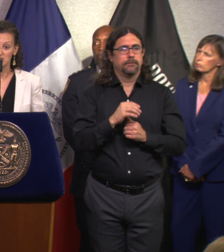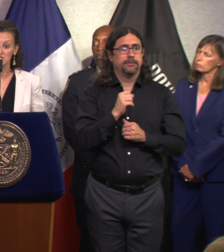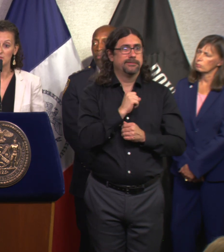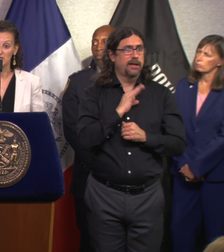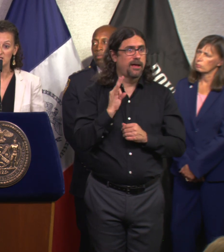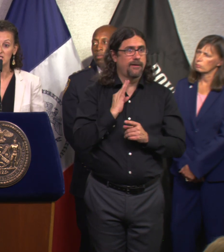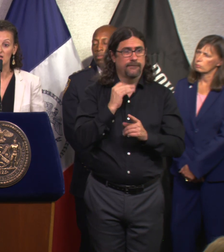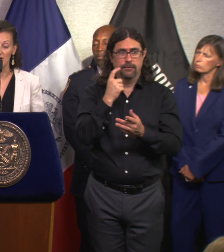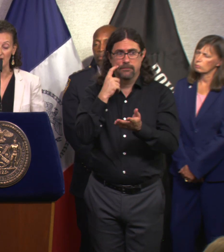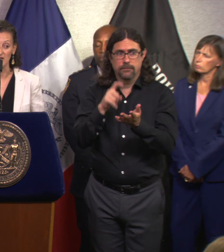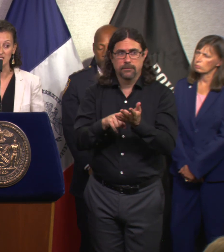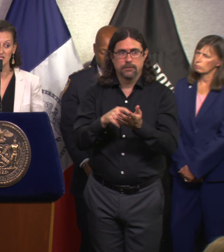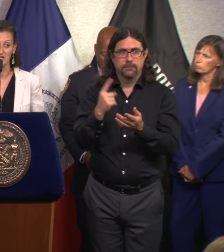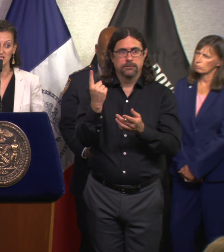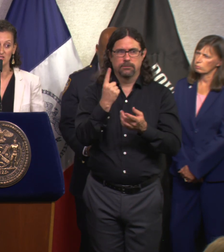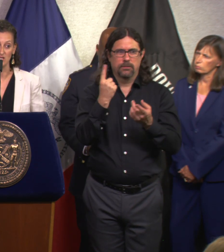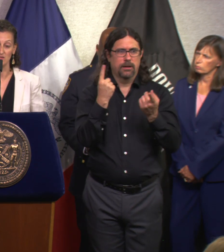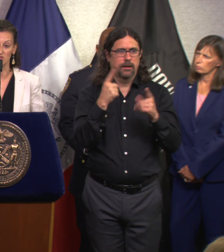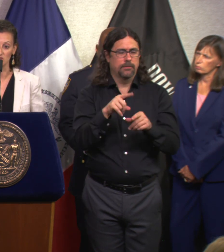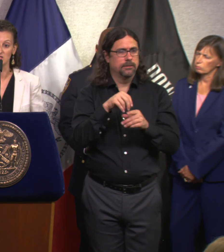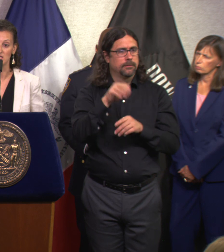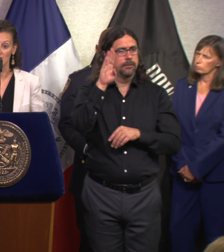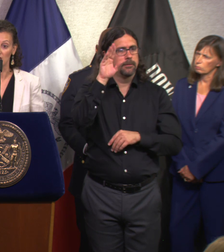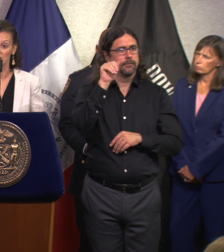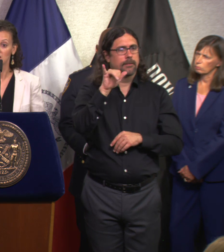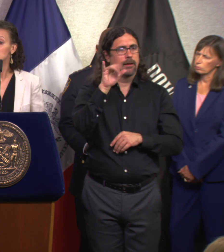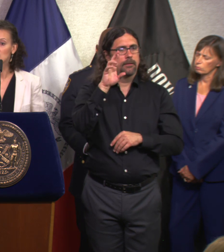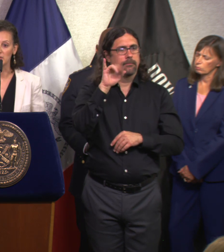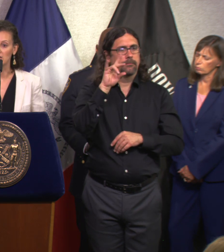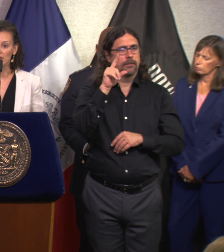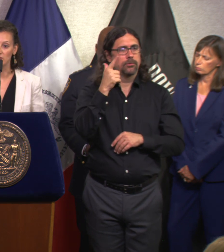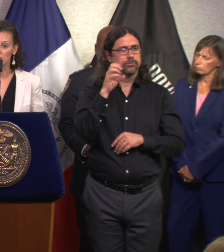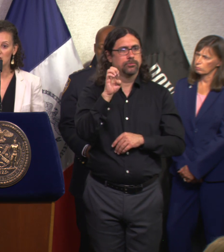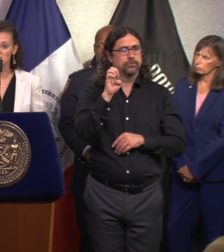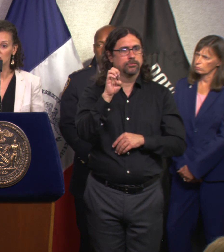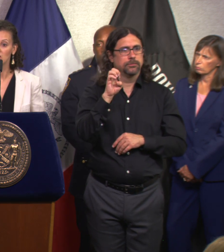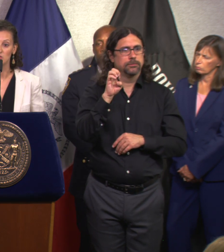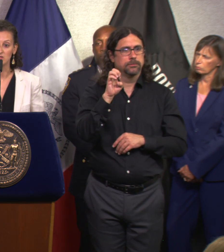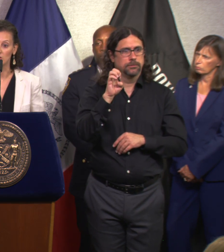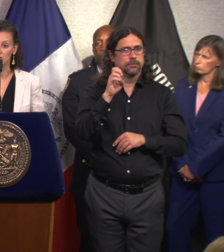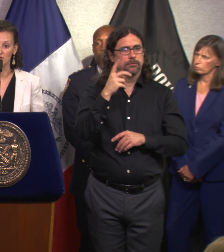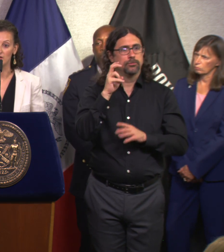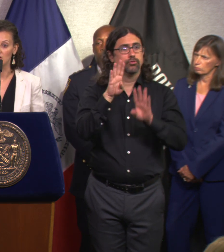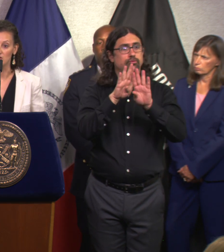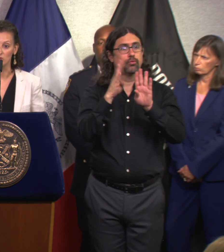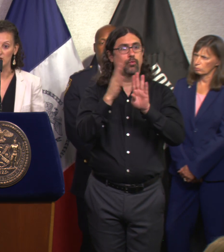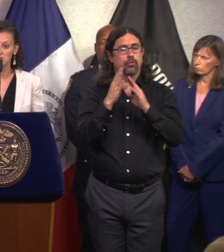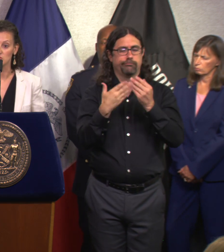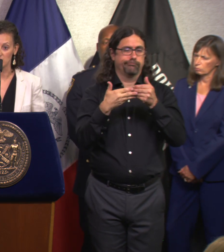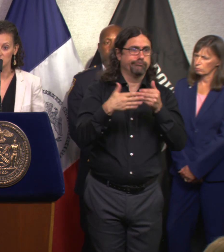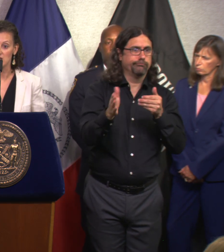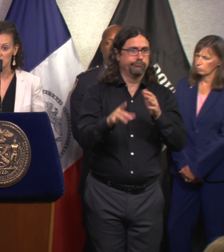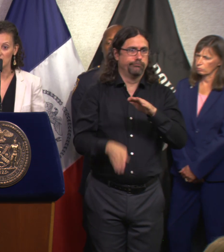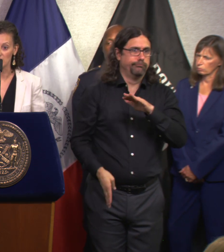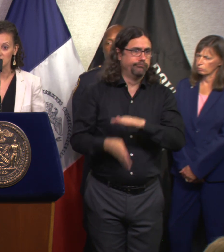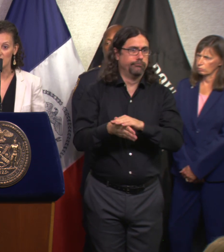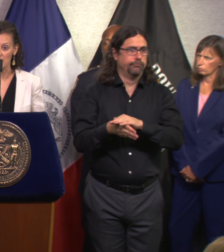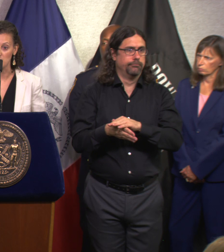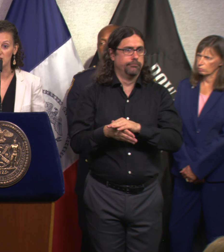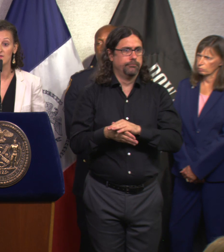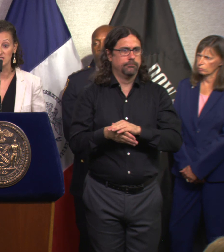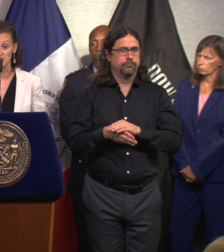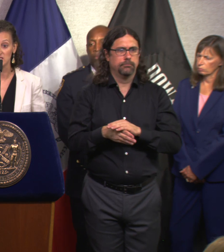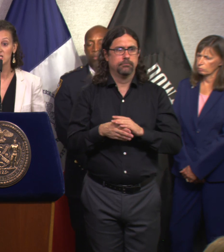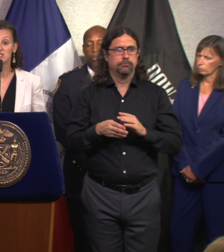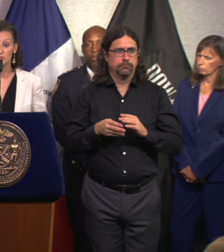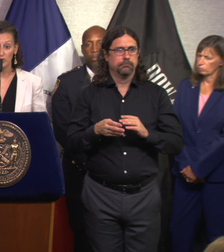being knocked and an ICE and DHS official seeking somebody in that location who was no longer there, and no arrest was undertaken at that